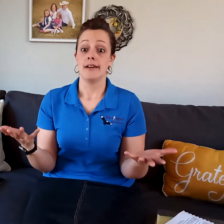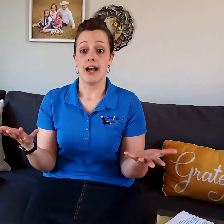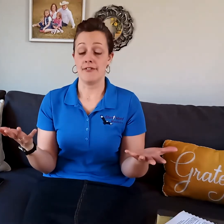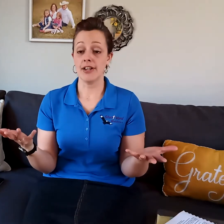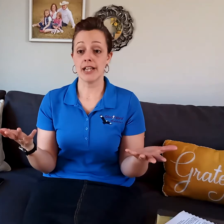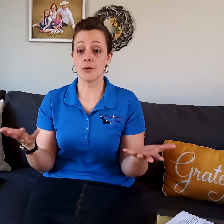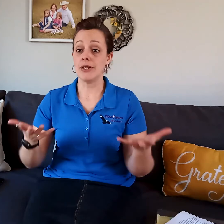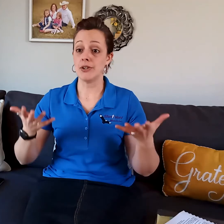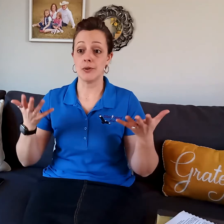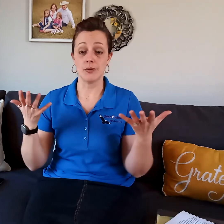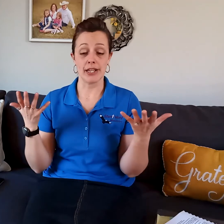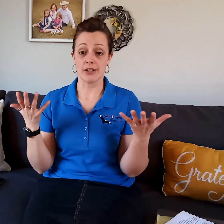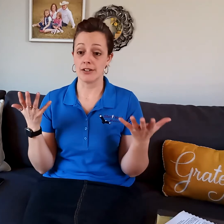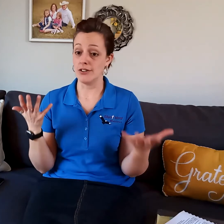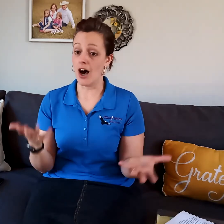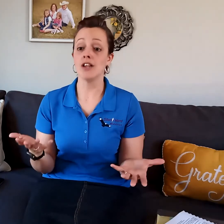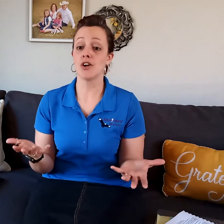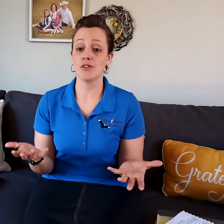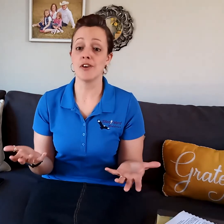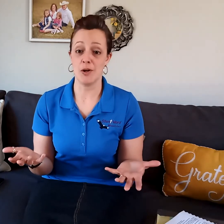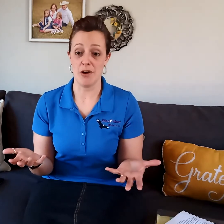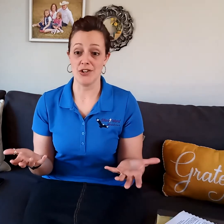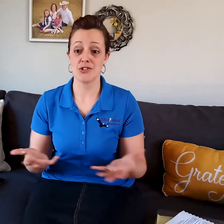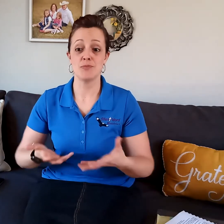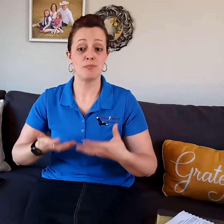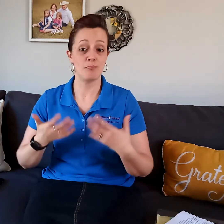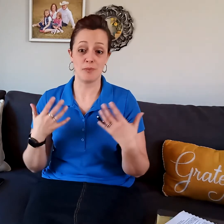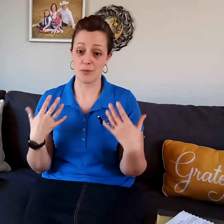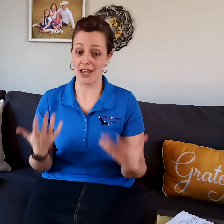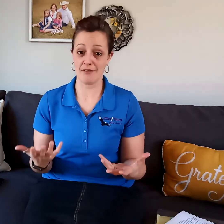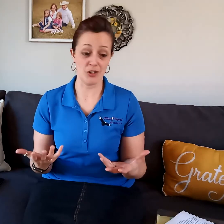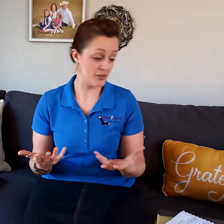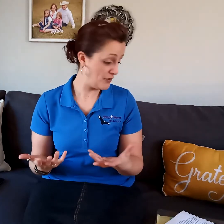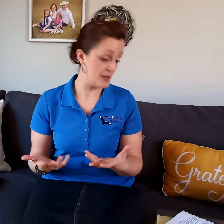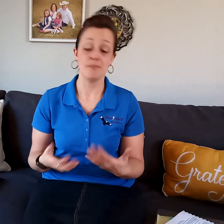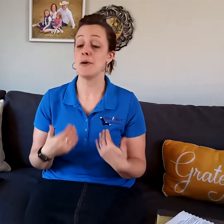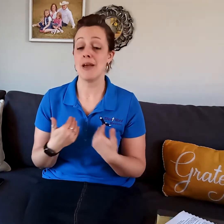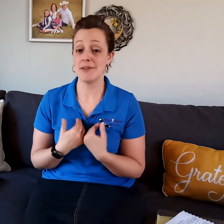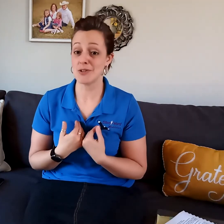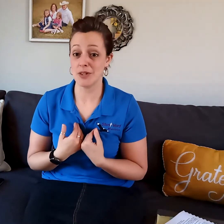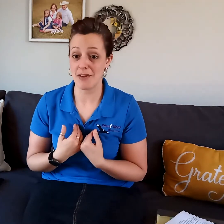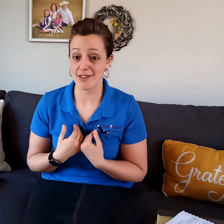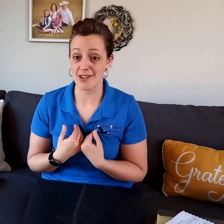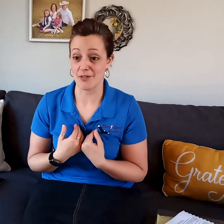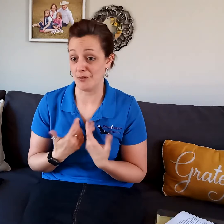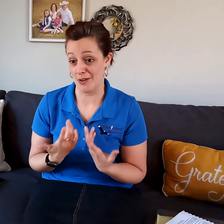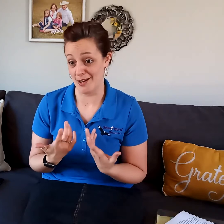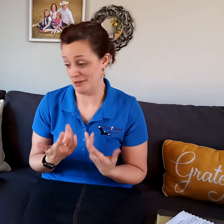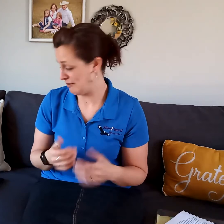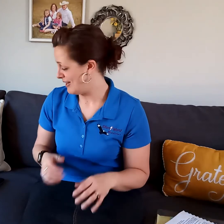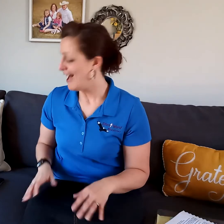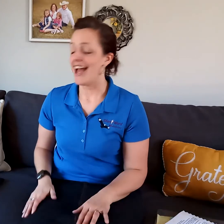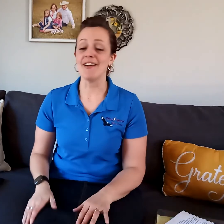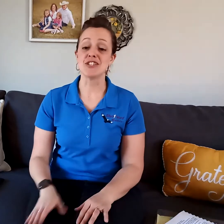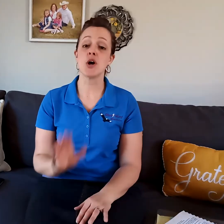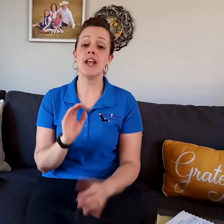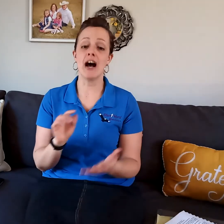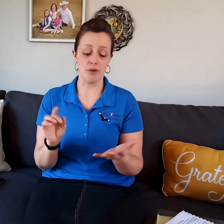I feel like we do like not learn very much, but we have a lot of fun. But maybe it's only me that's having fun. I don't know. Anyway, so now you